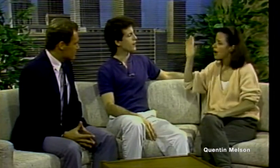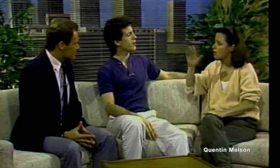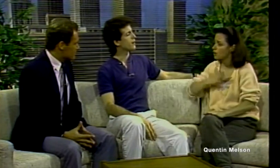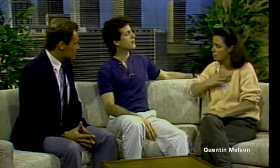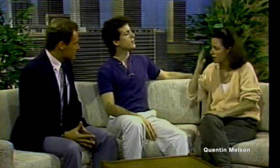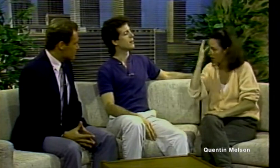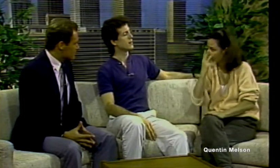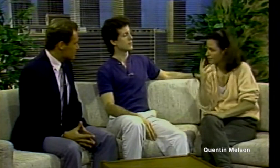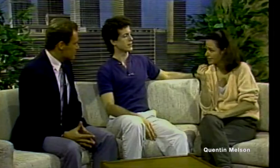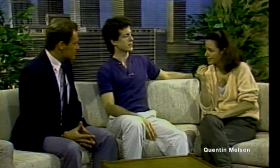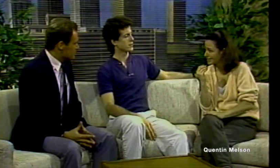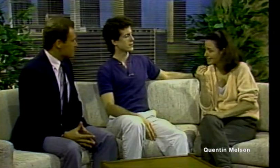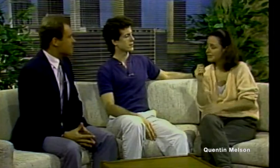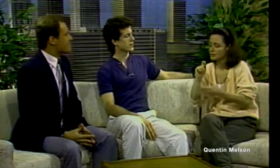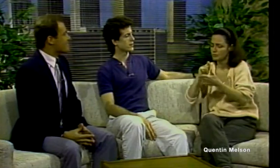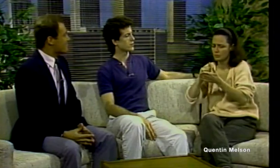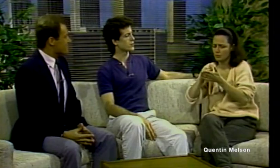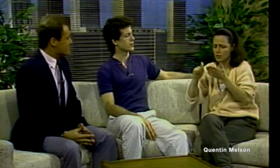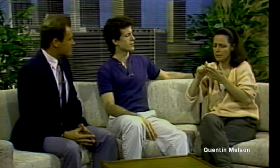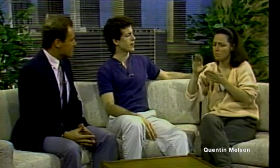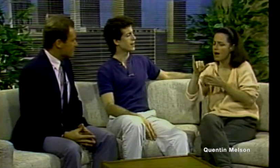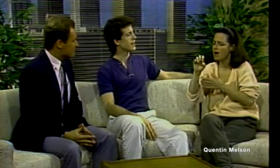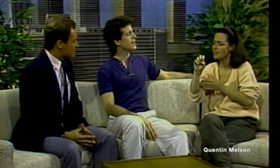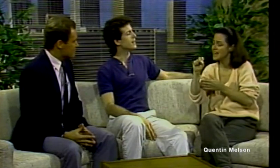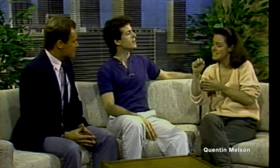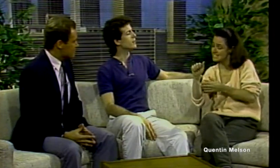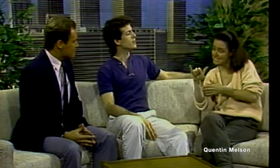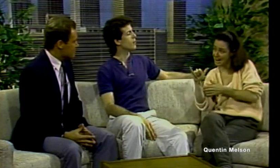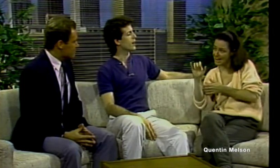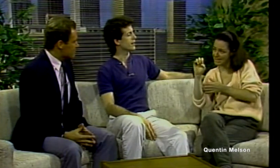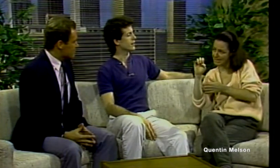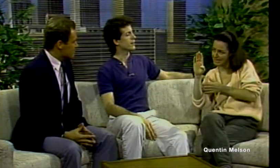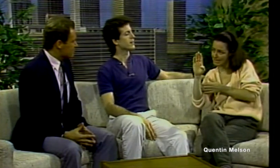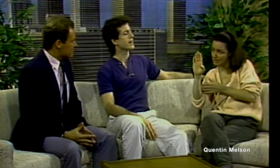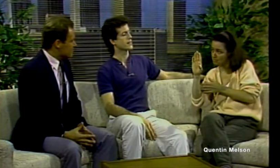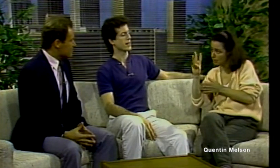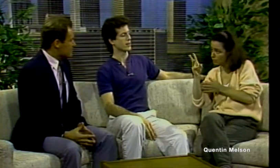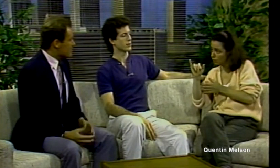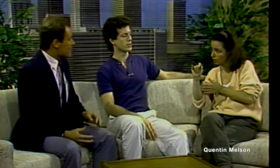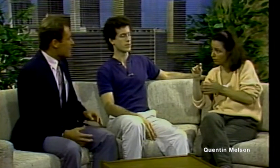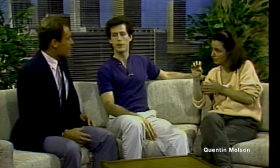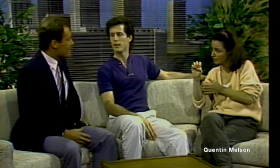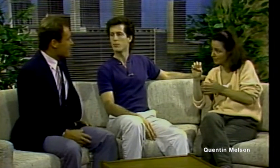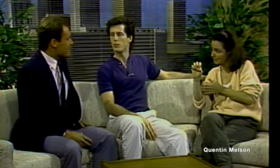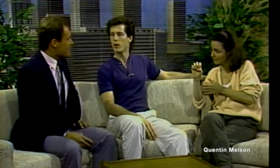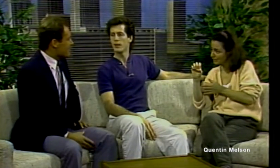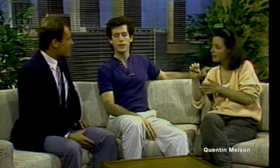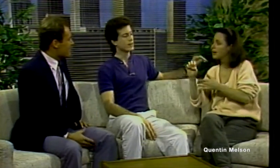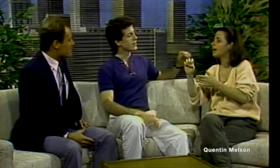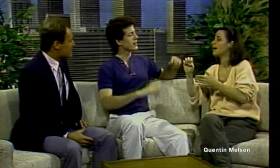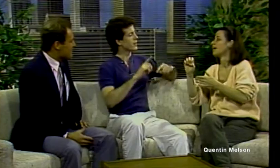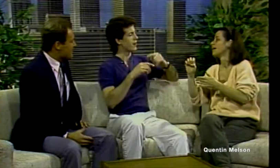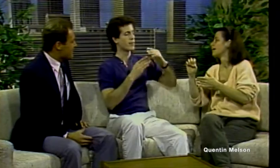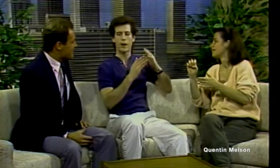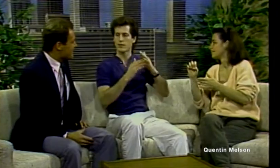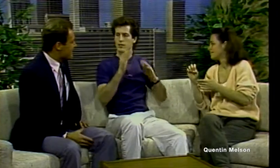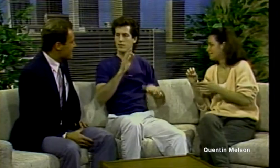Farewell, My Lovely. It was written by E.B. White, an essay originally by E.B. White. Oh, really? Yeah, about the Model T